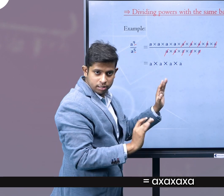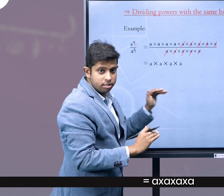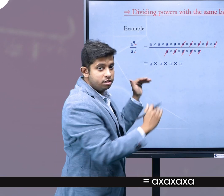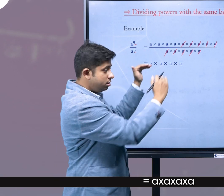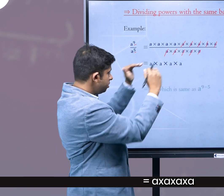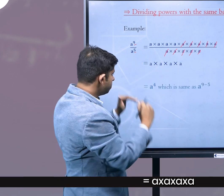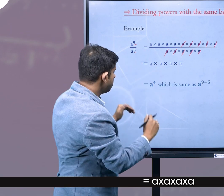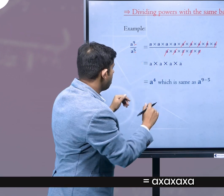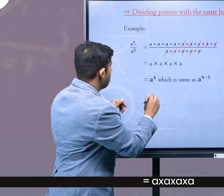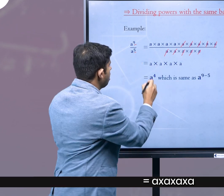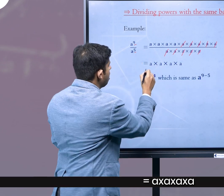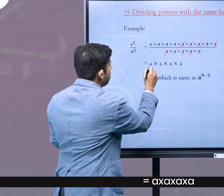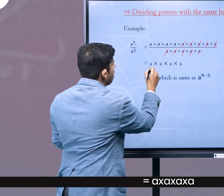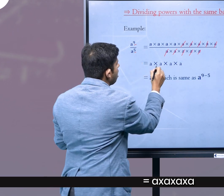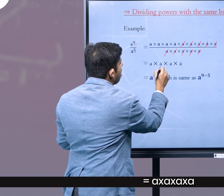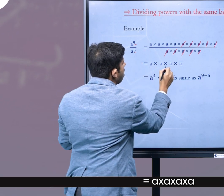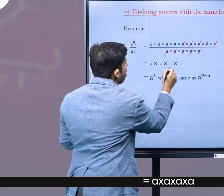Is equal to a into a into a into a.